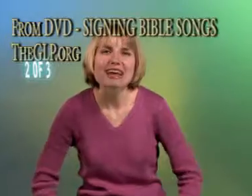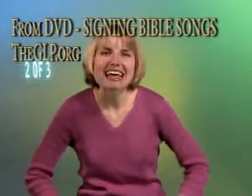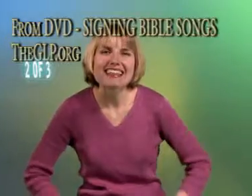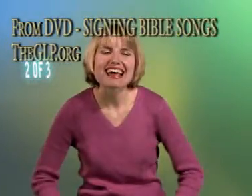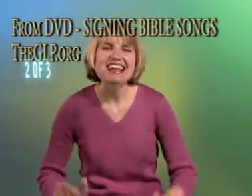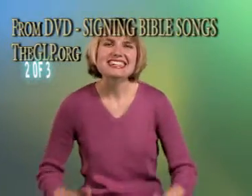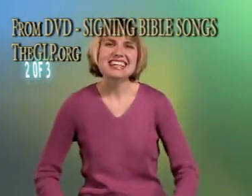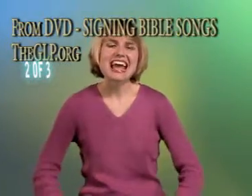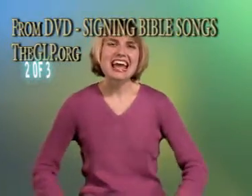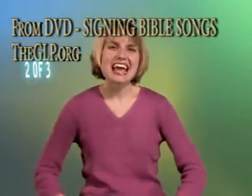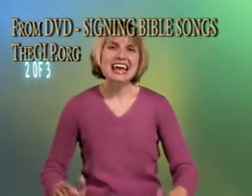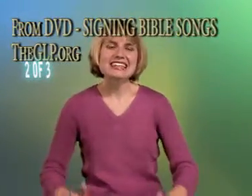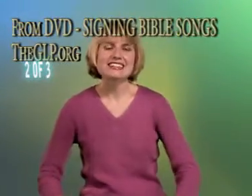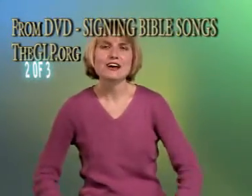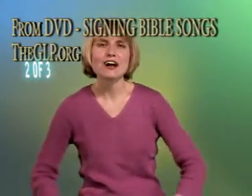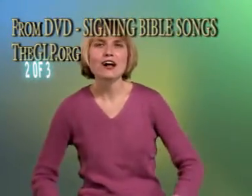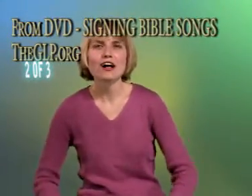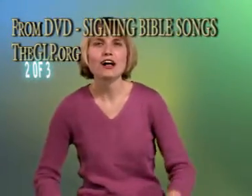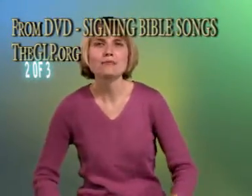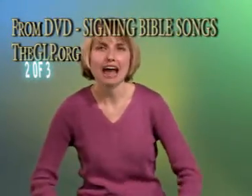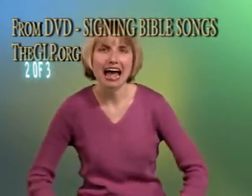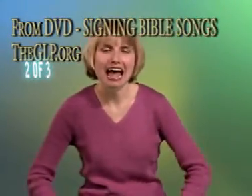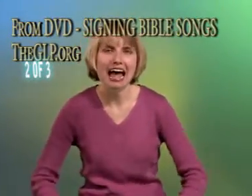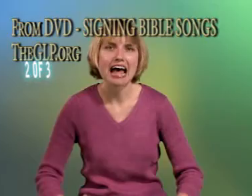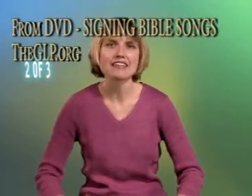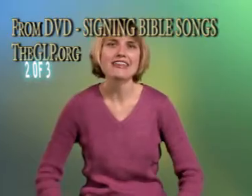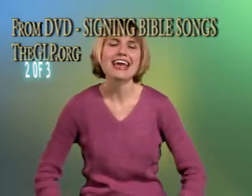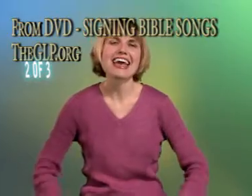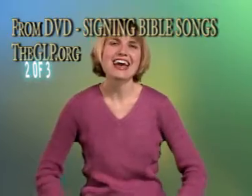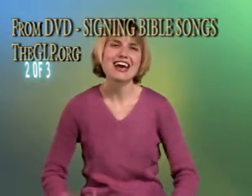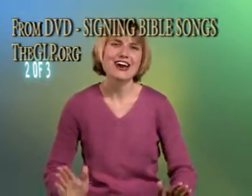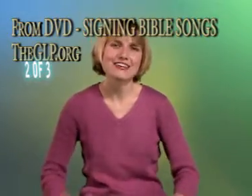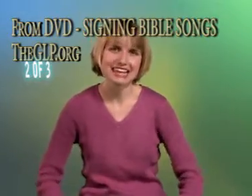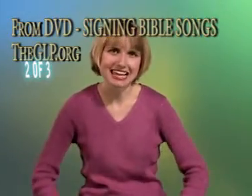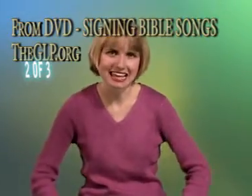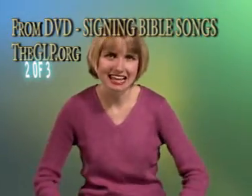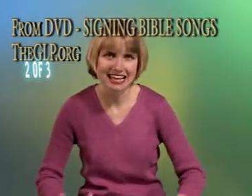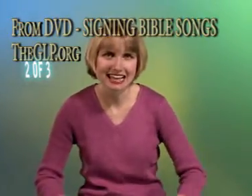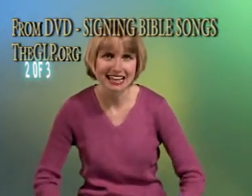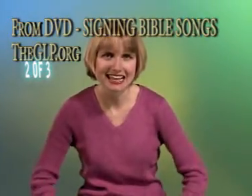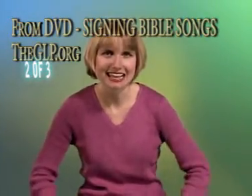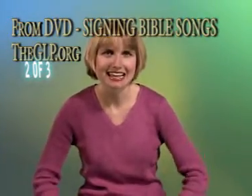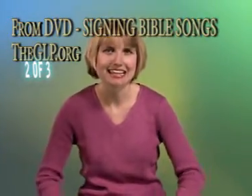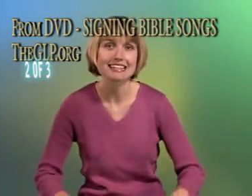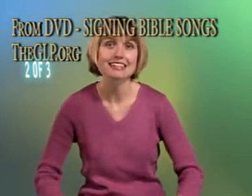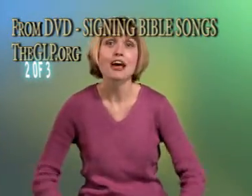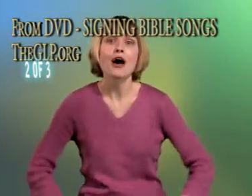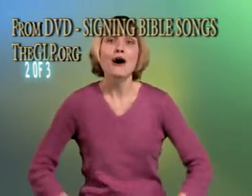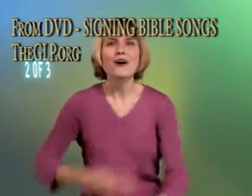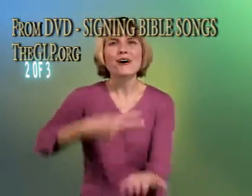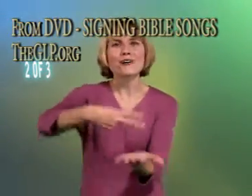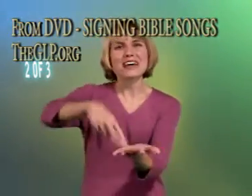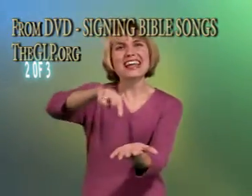when the saints all pat their knees. Oh, when